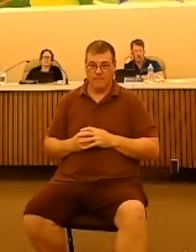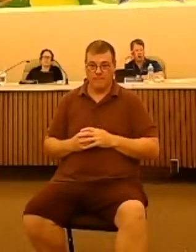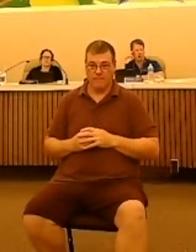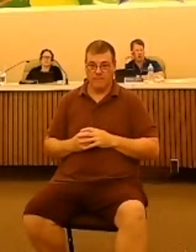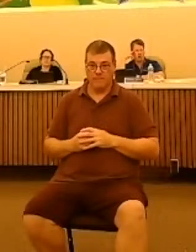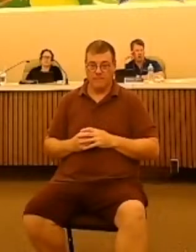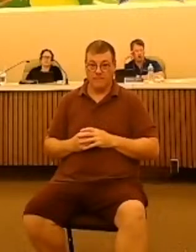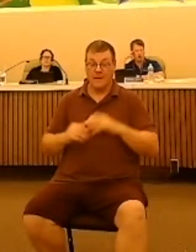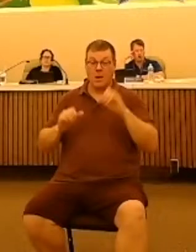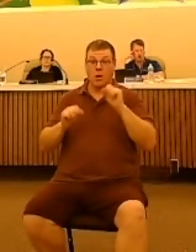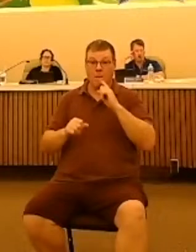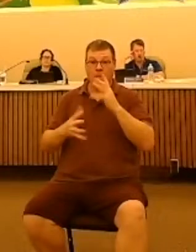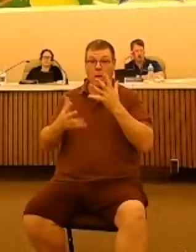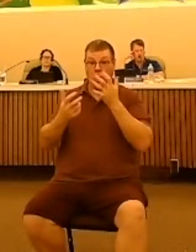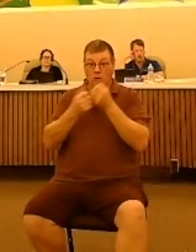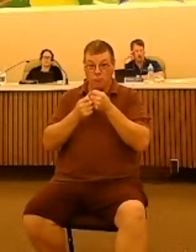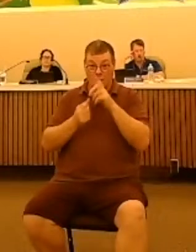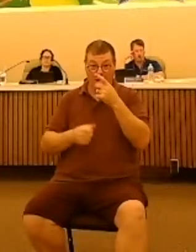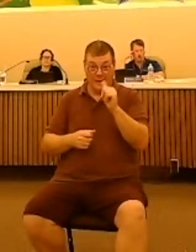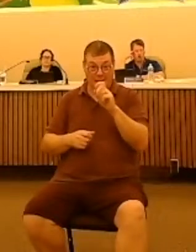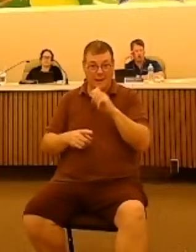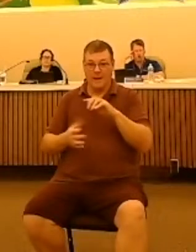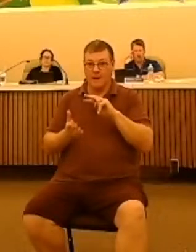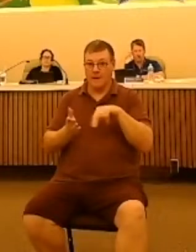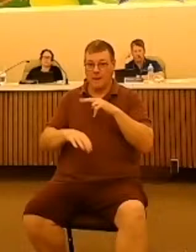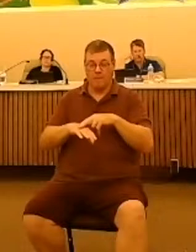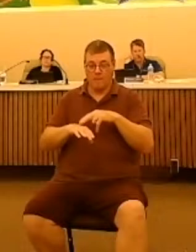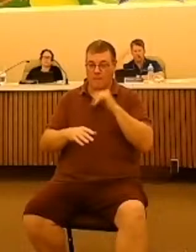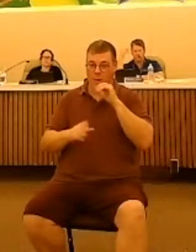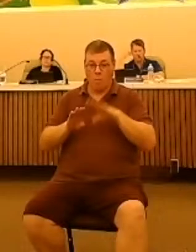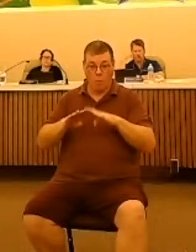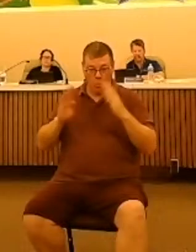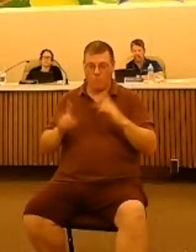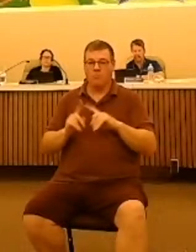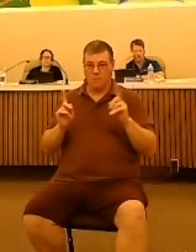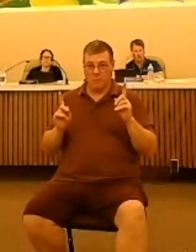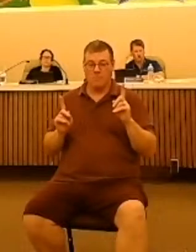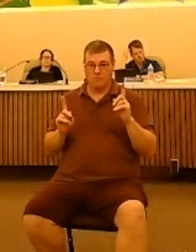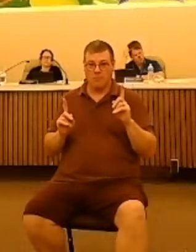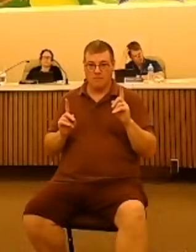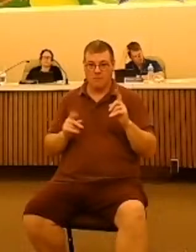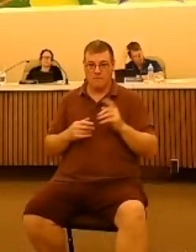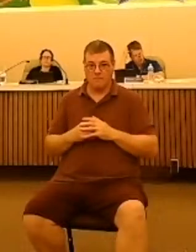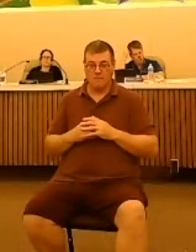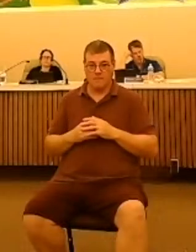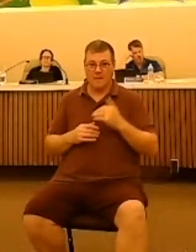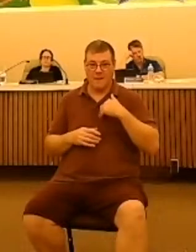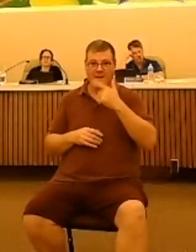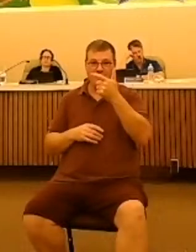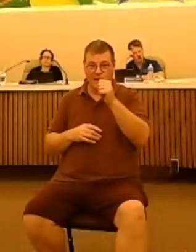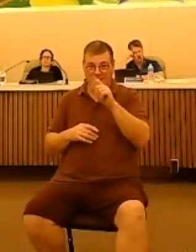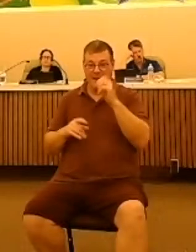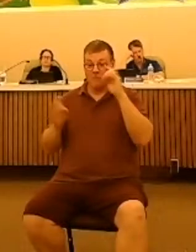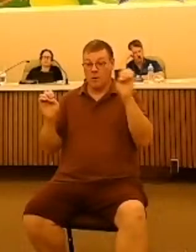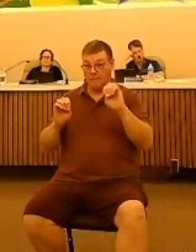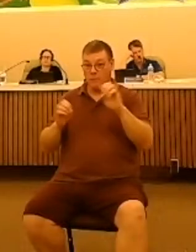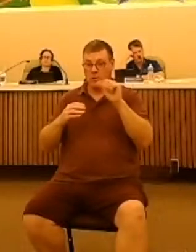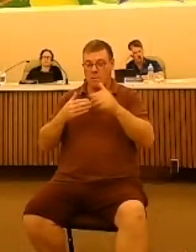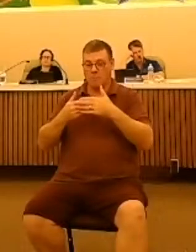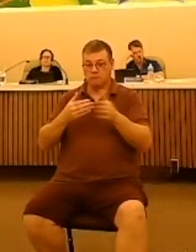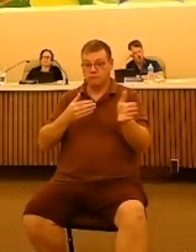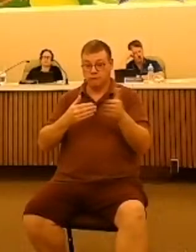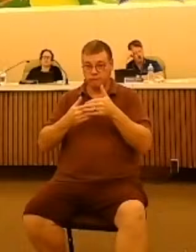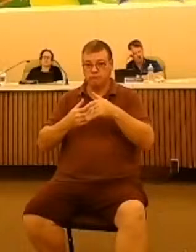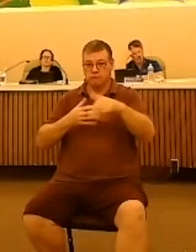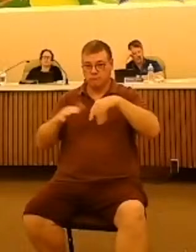a crash gate, which means that it's not normally open to traffic, but you have a gate that emergency vehicles can get